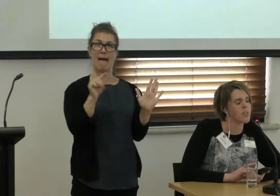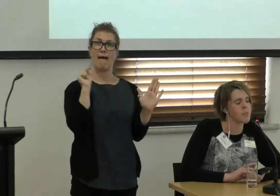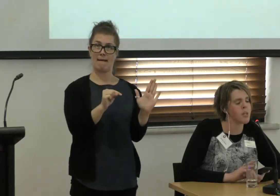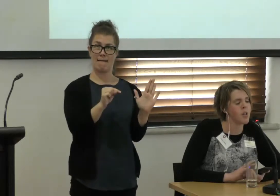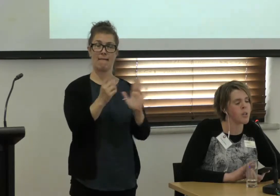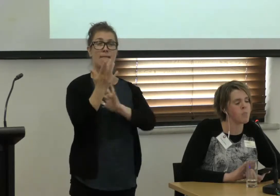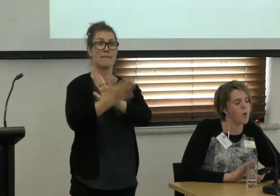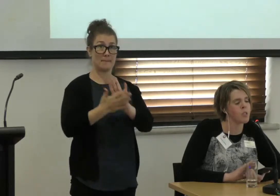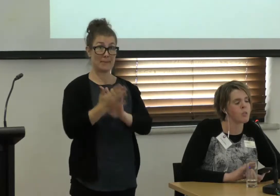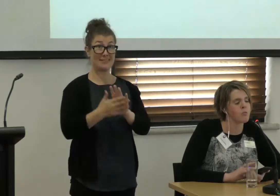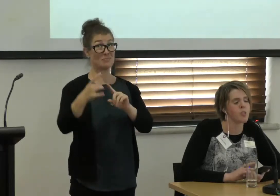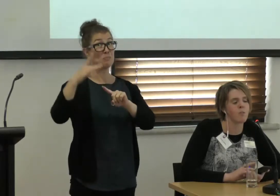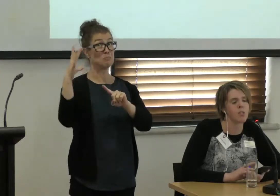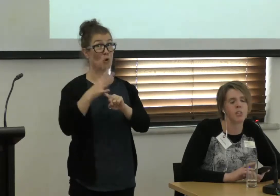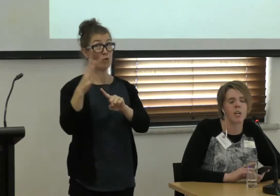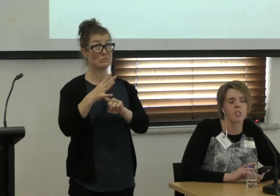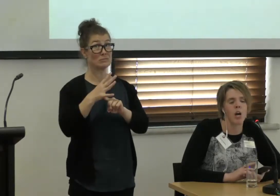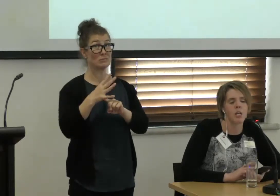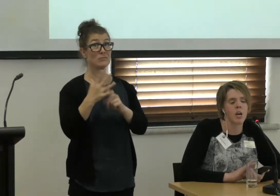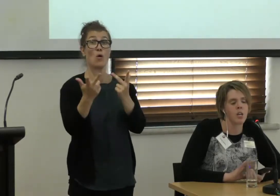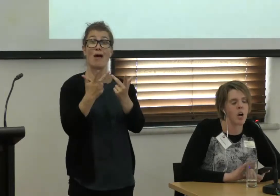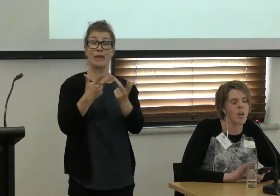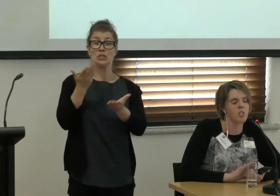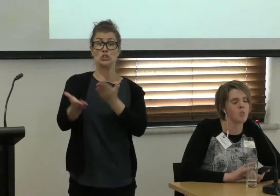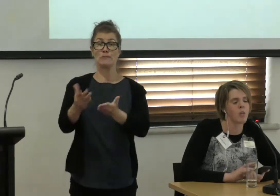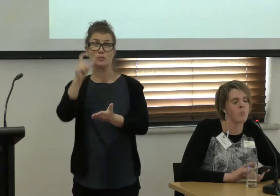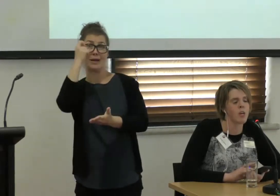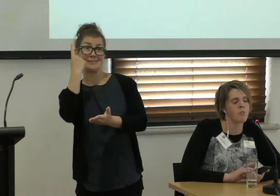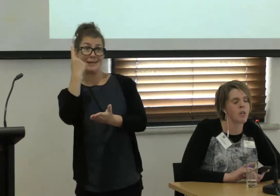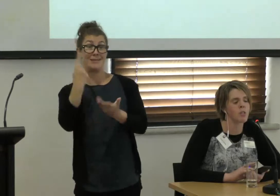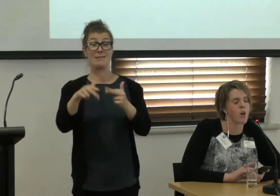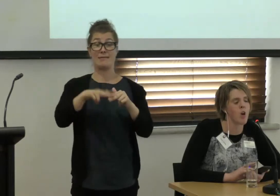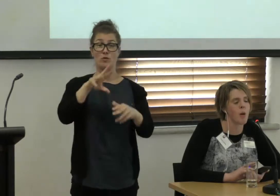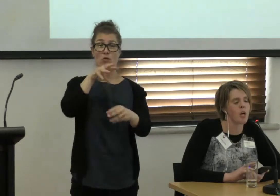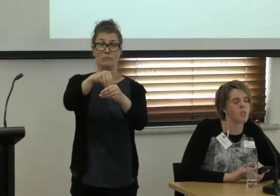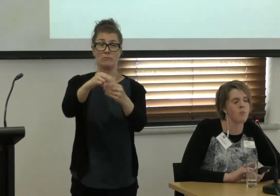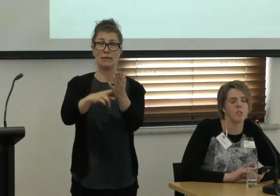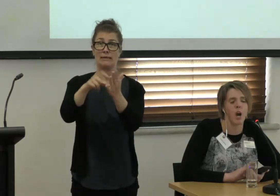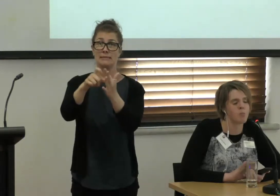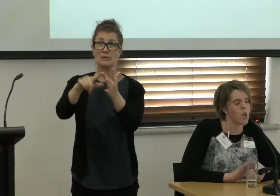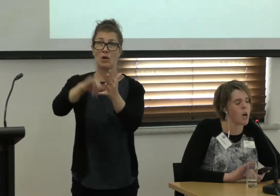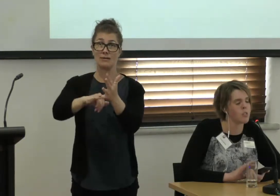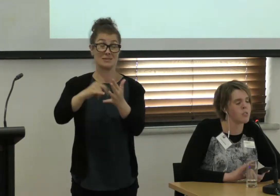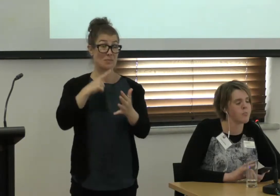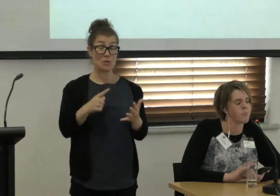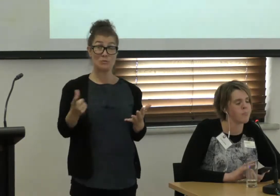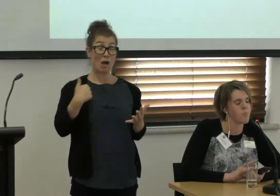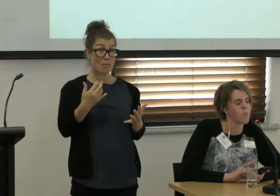this is particularly important for services outside the NDIS, where the weight of concern about service gaps